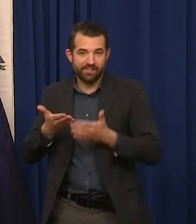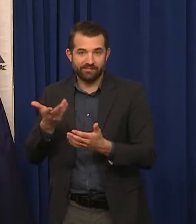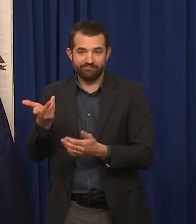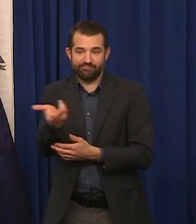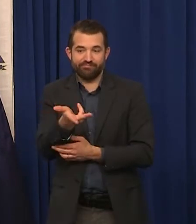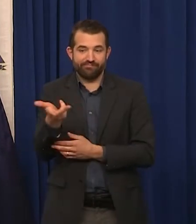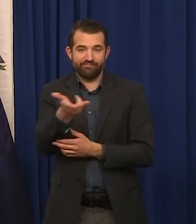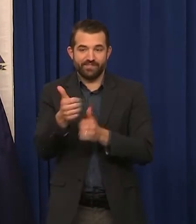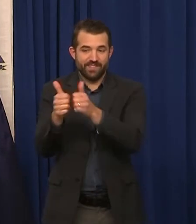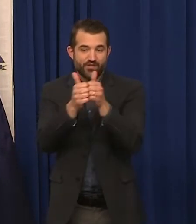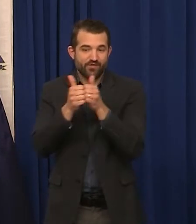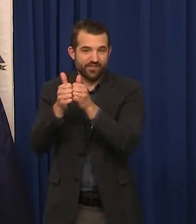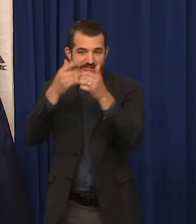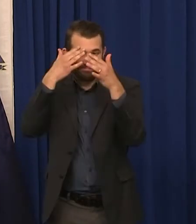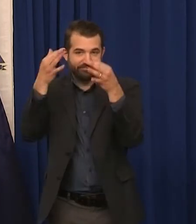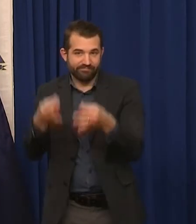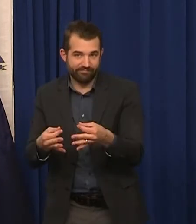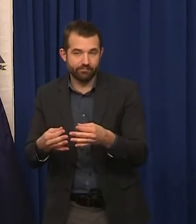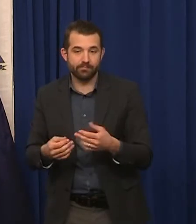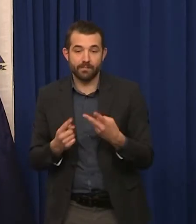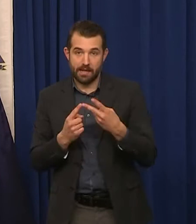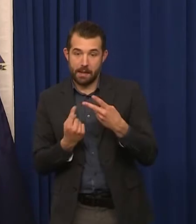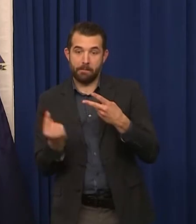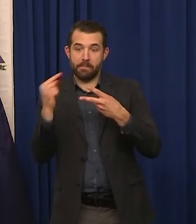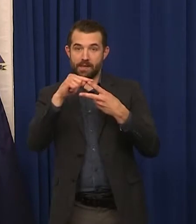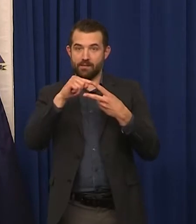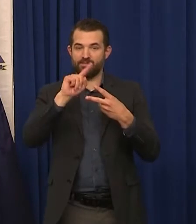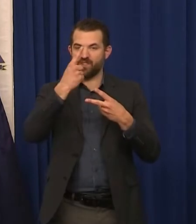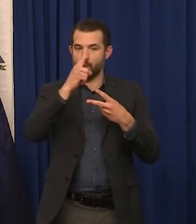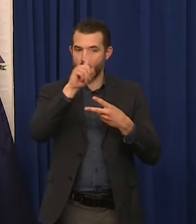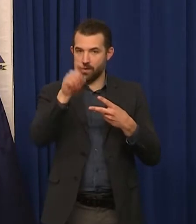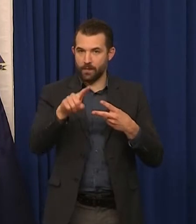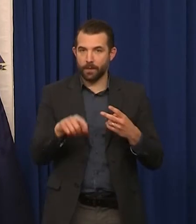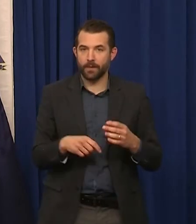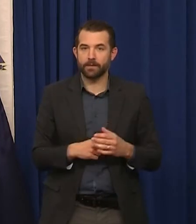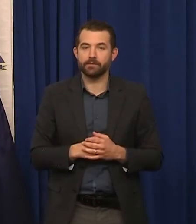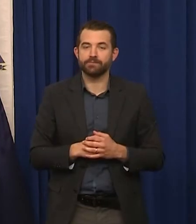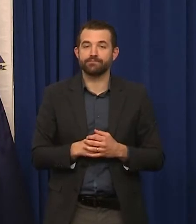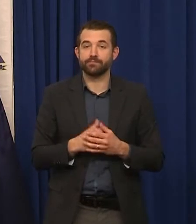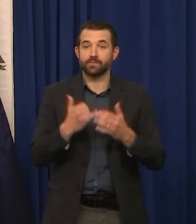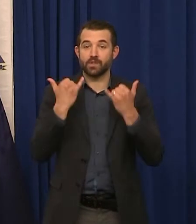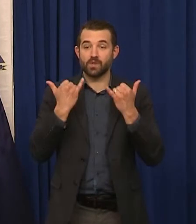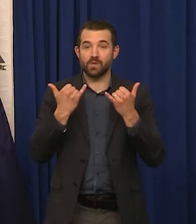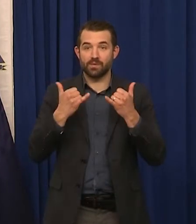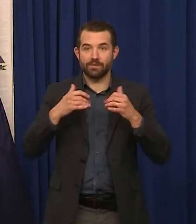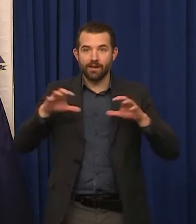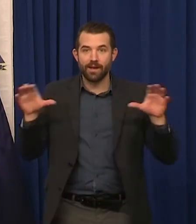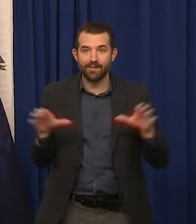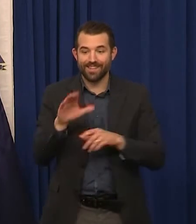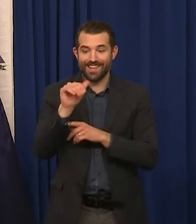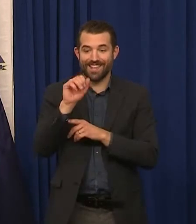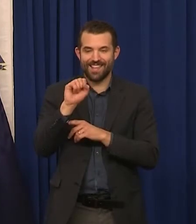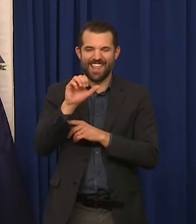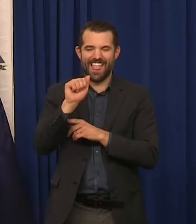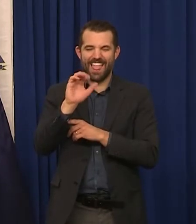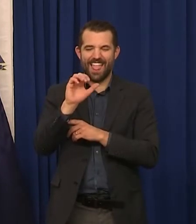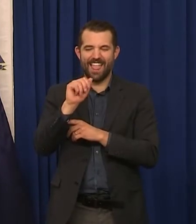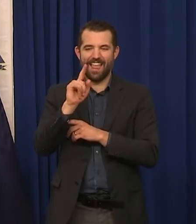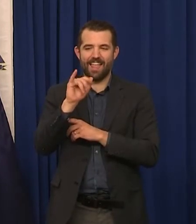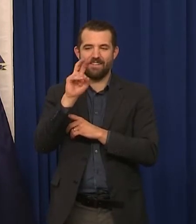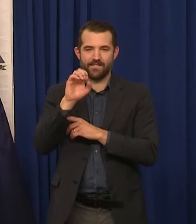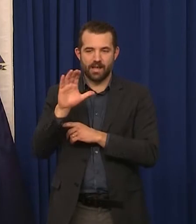Your first question is about active cases or cases that are not accounted for by individuals who have passed or those